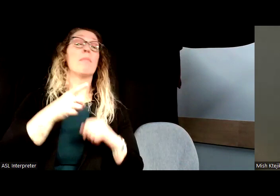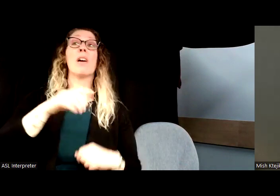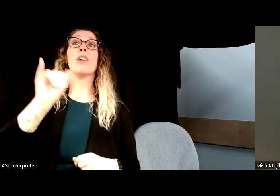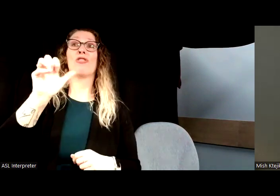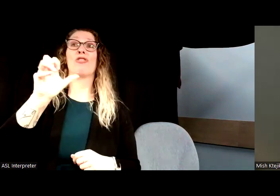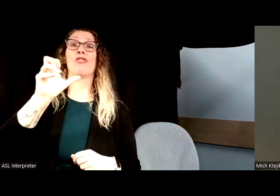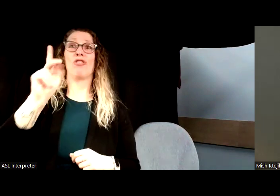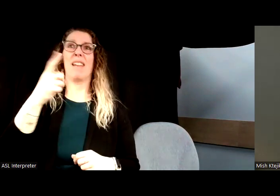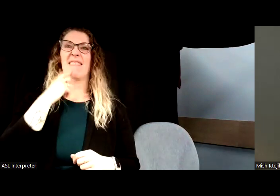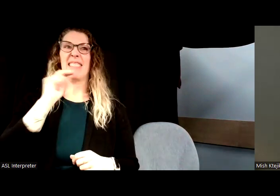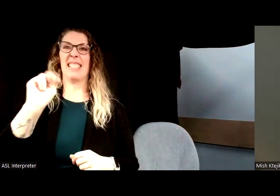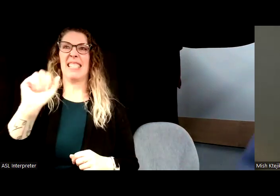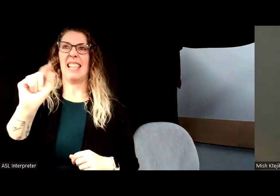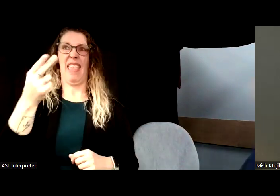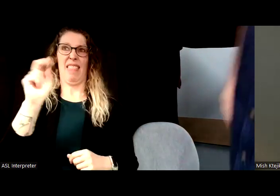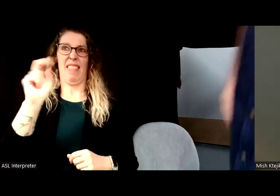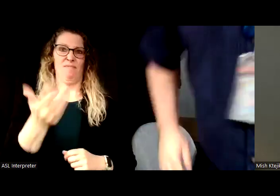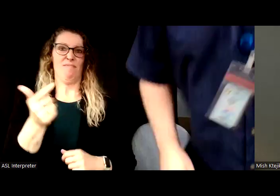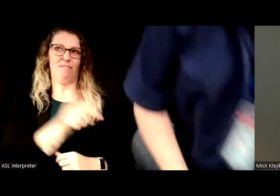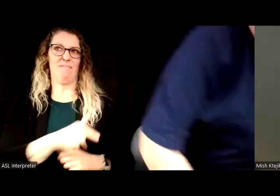Yes, Nathan?